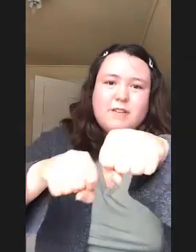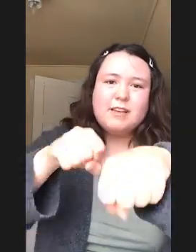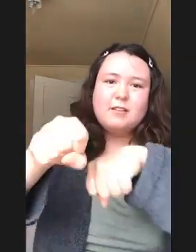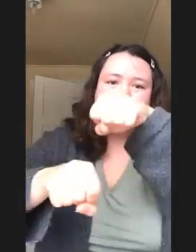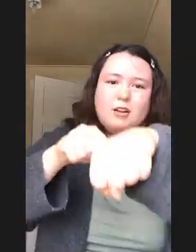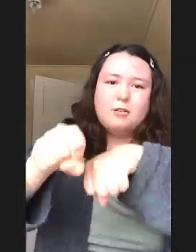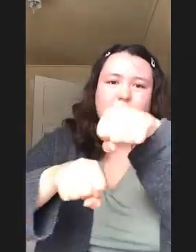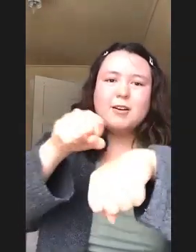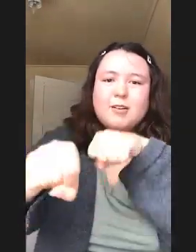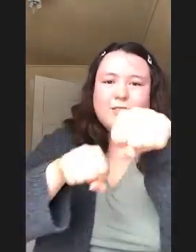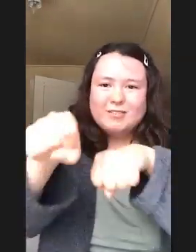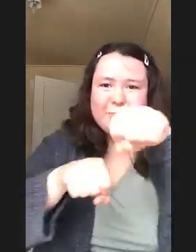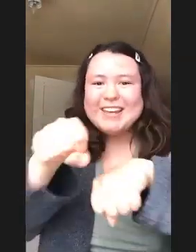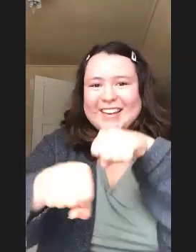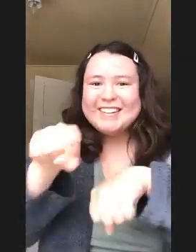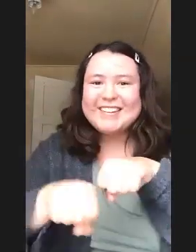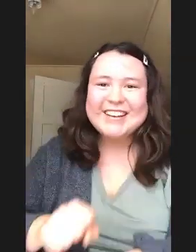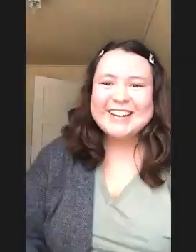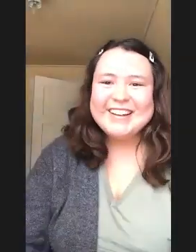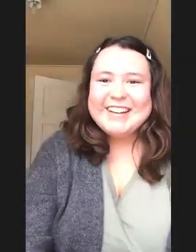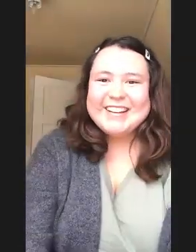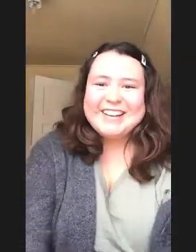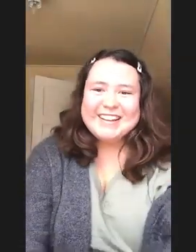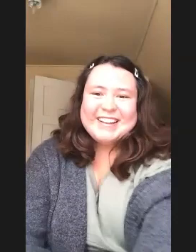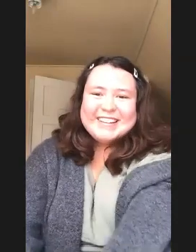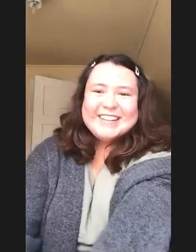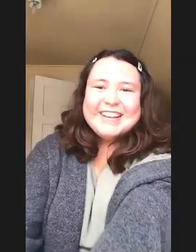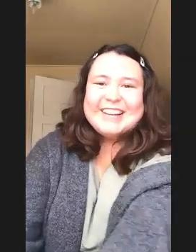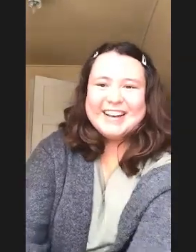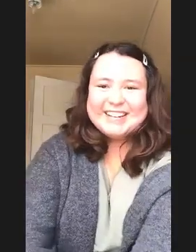feet and you're like biking. Yeah. Yeah.